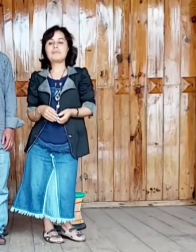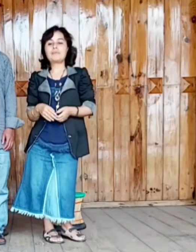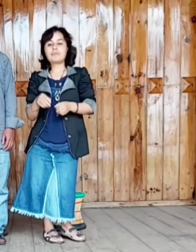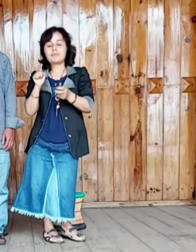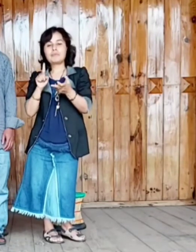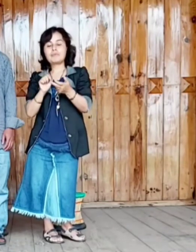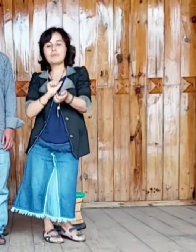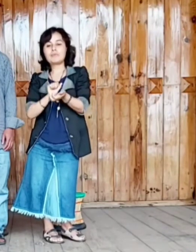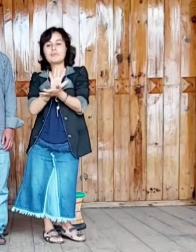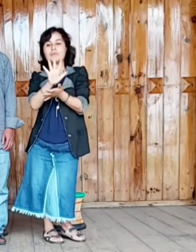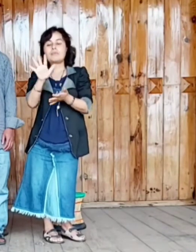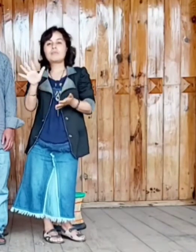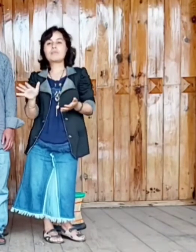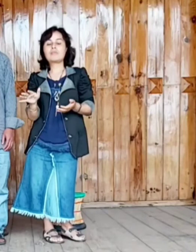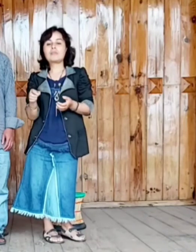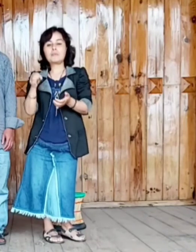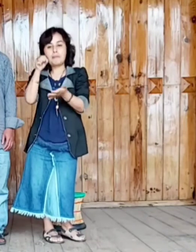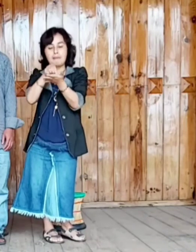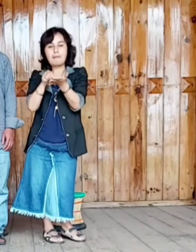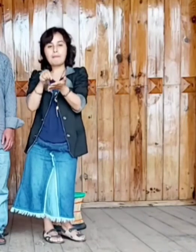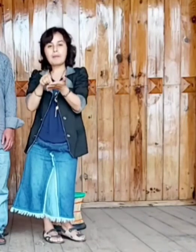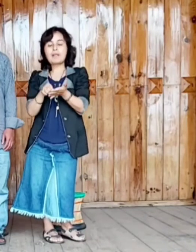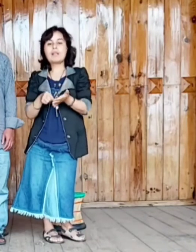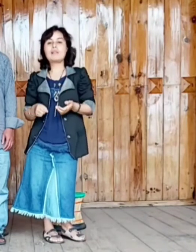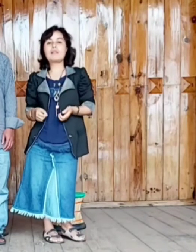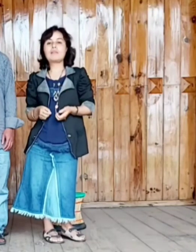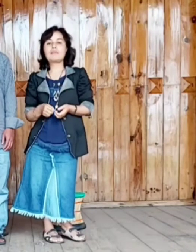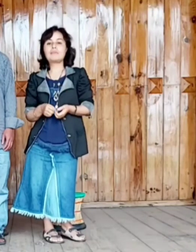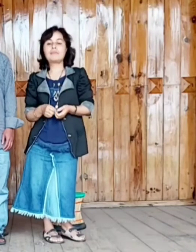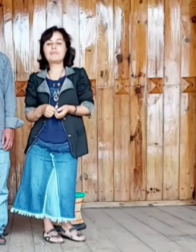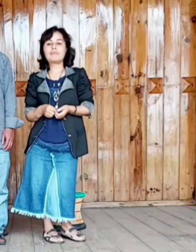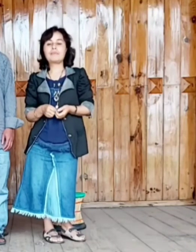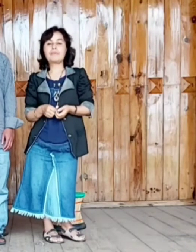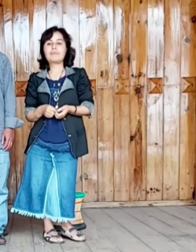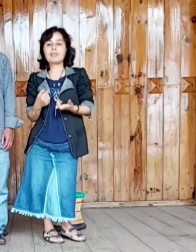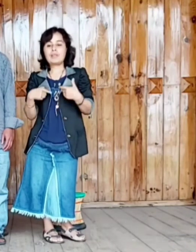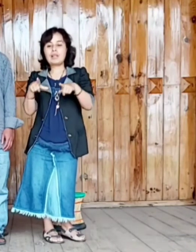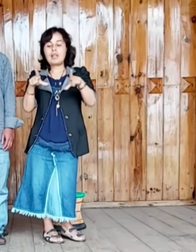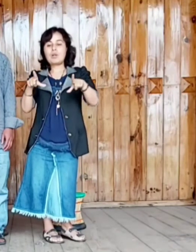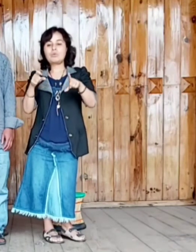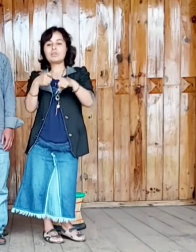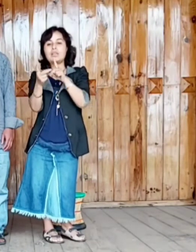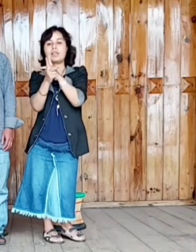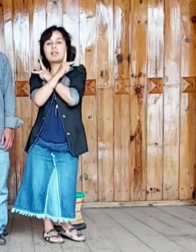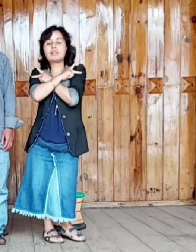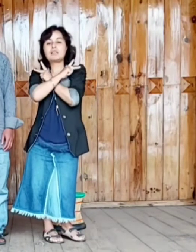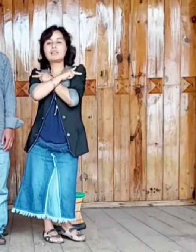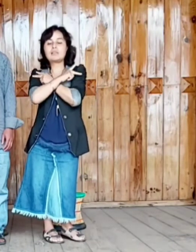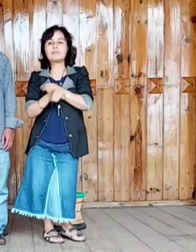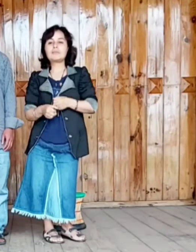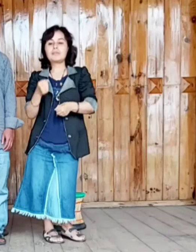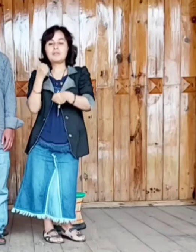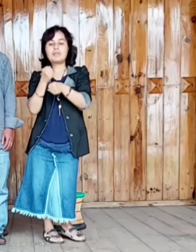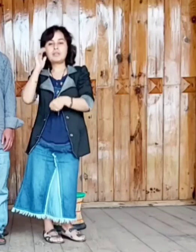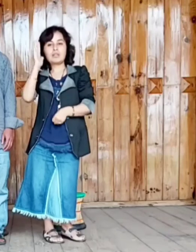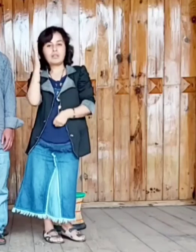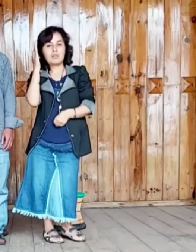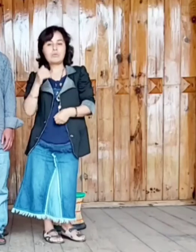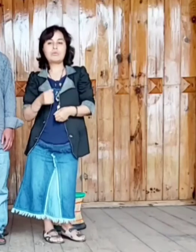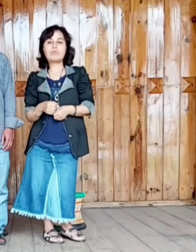bantemi ya kani ka Braille ha ka tin khasi tin karo